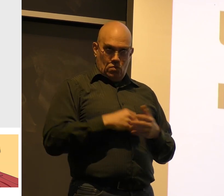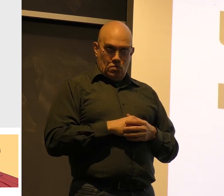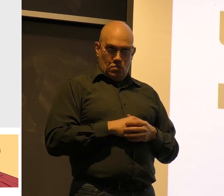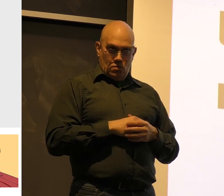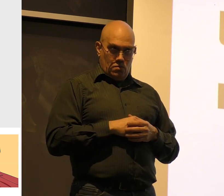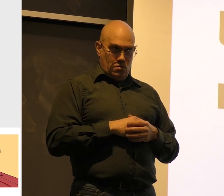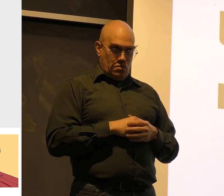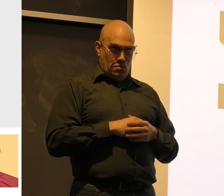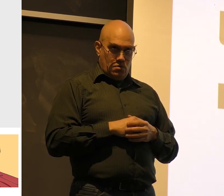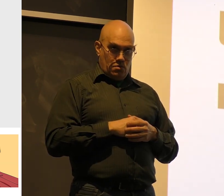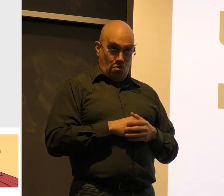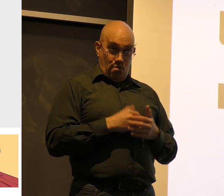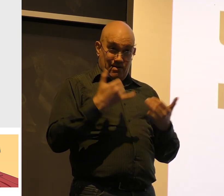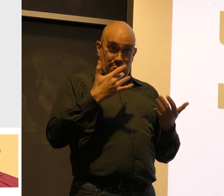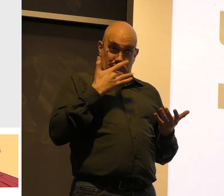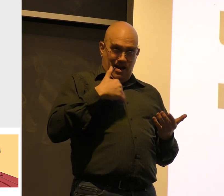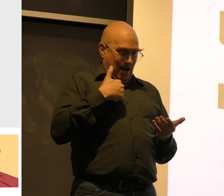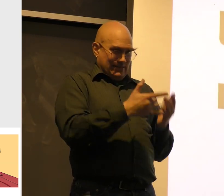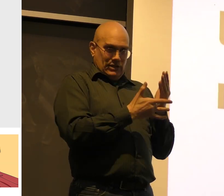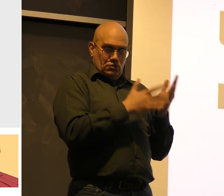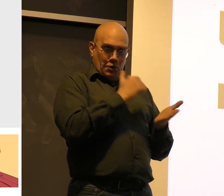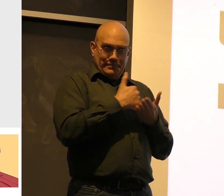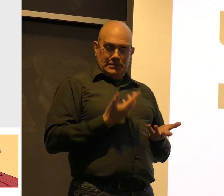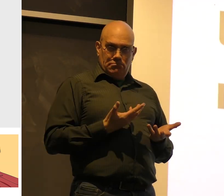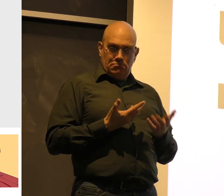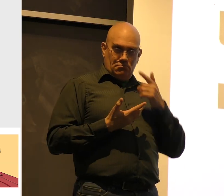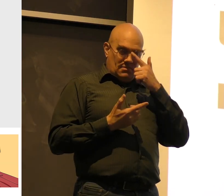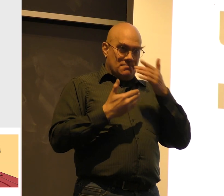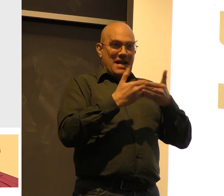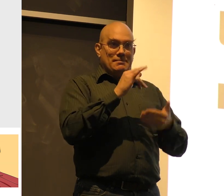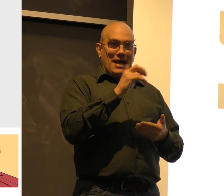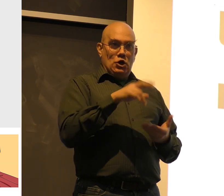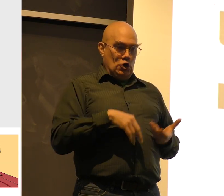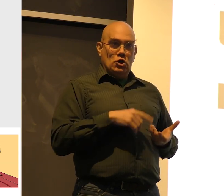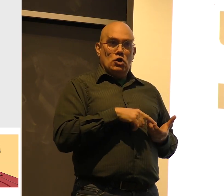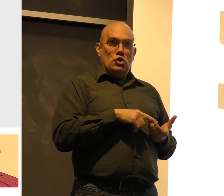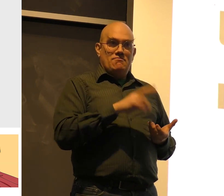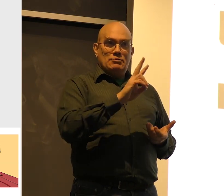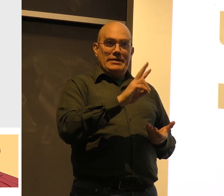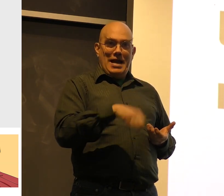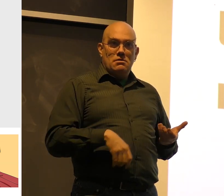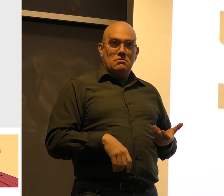screaming? I need to know these things. And fortunately, I have the technology in place that'll help me. We have this